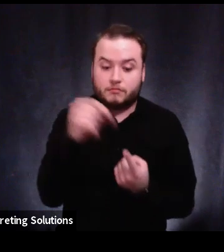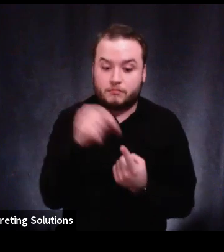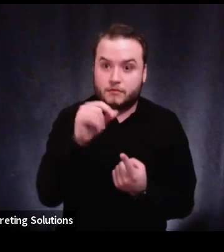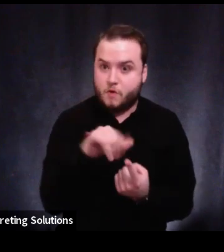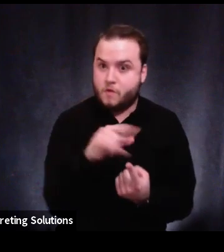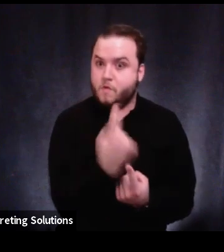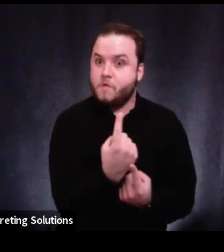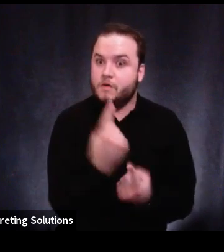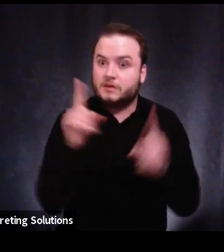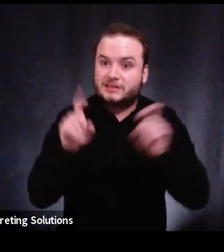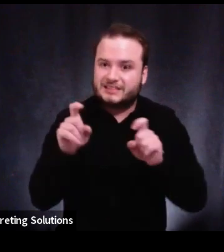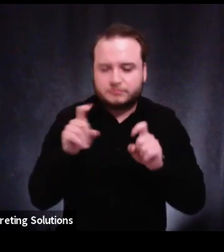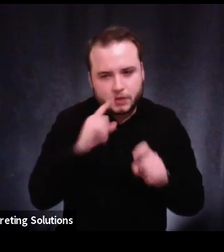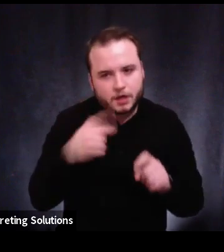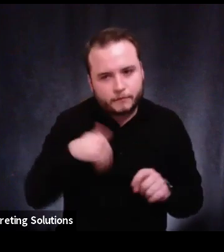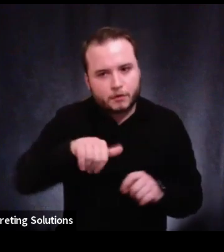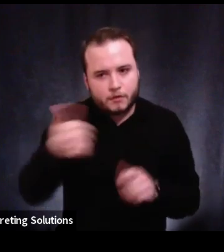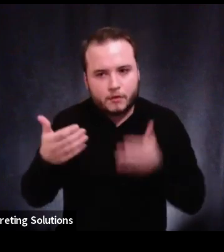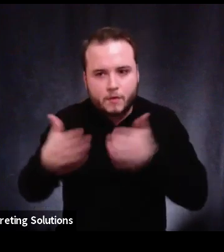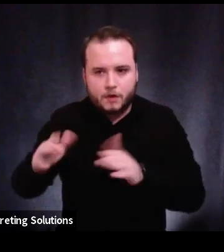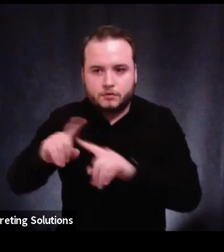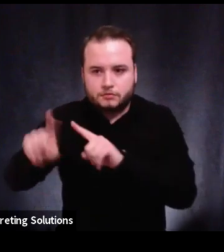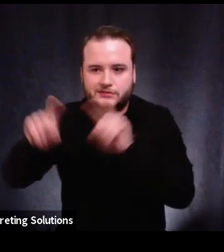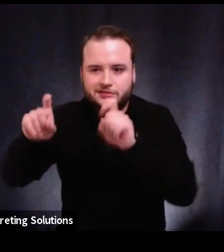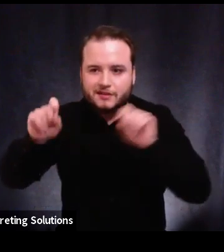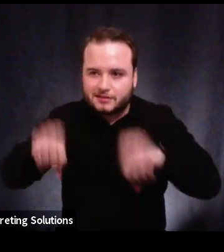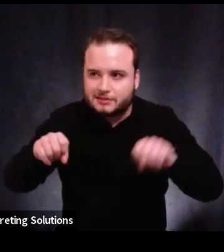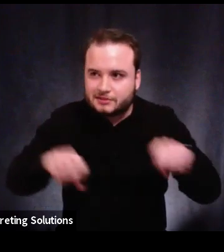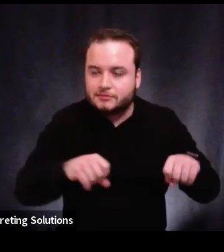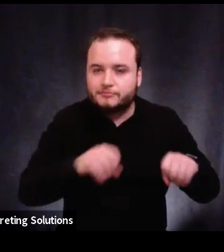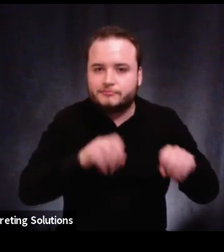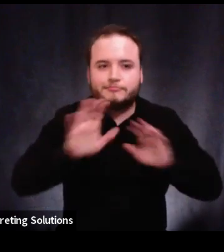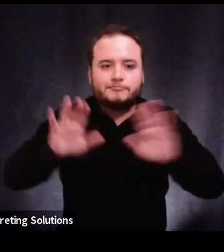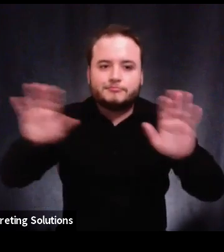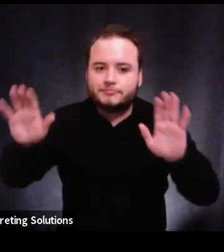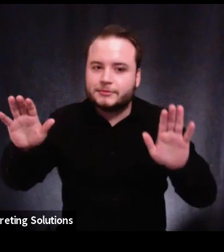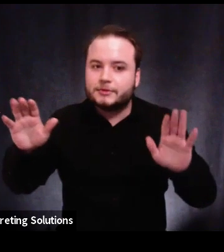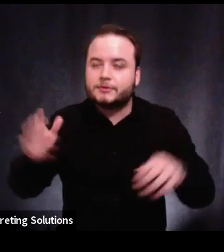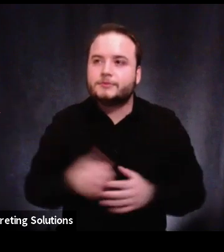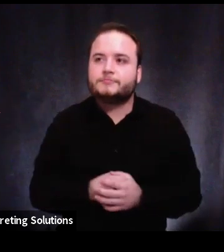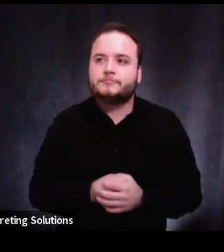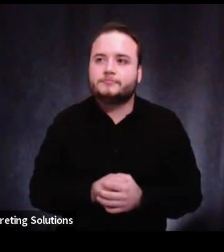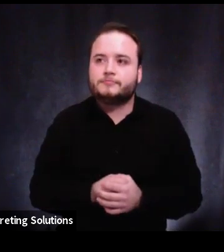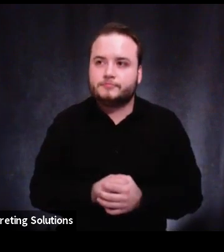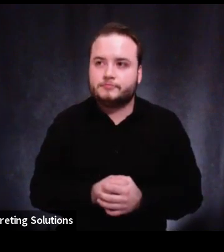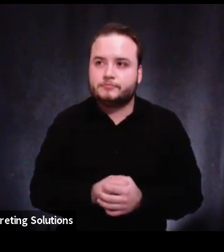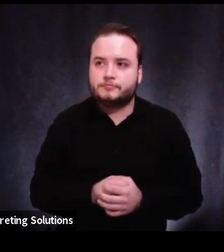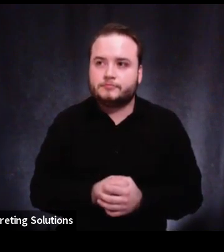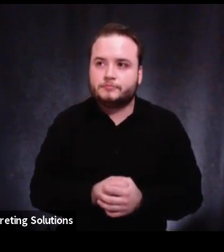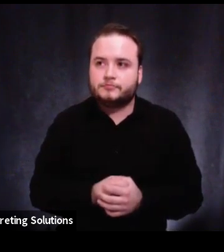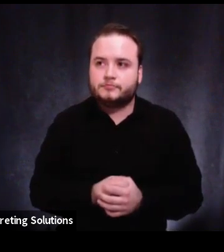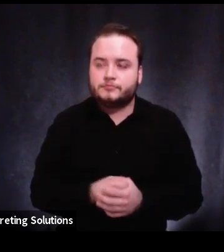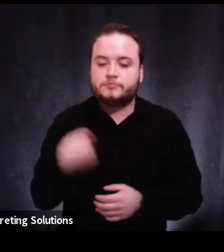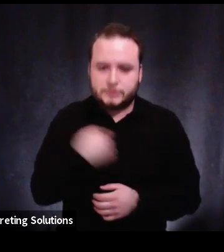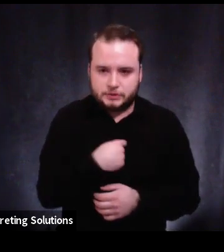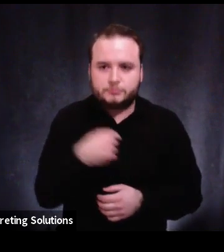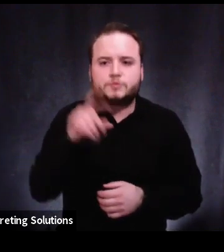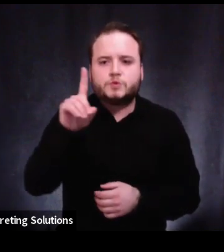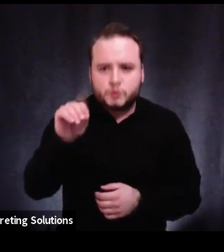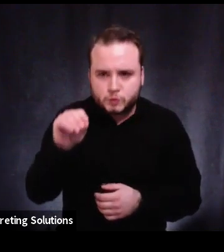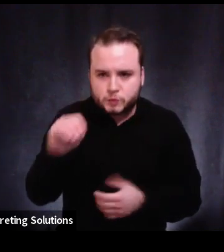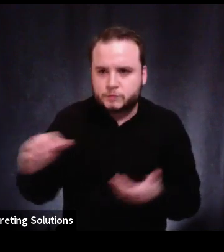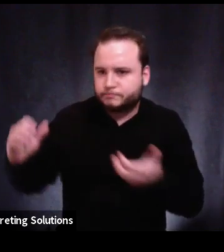confidence in their results. And so we are looking to work with Mayo and how we can use serology going